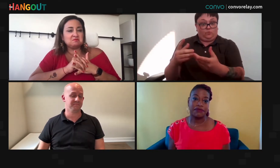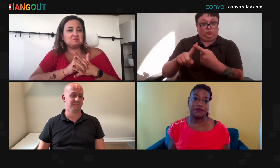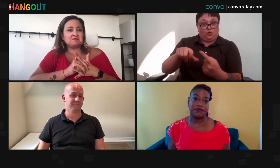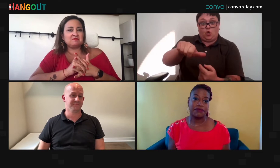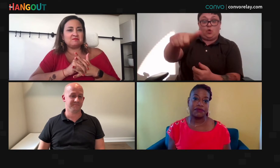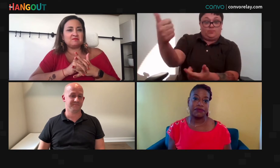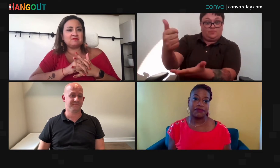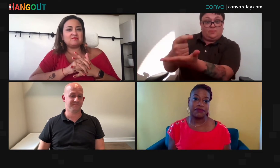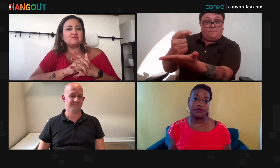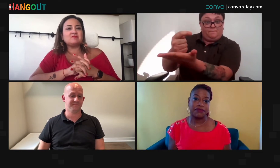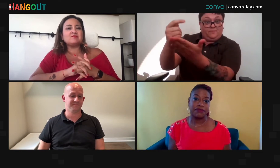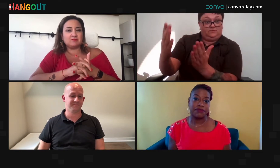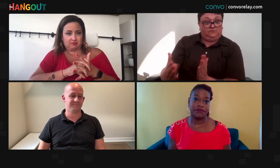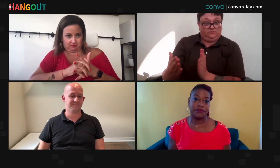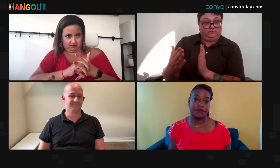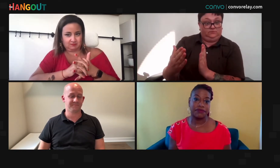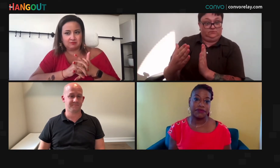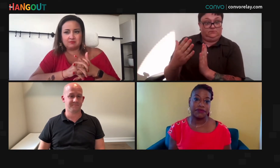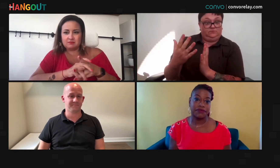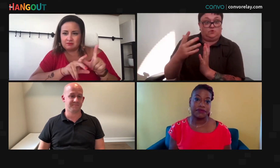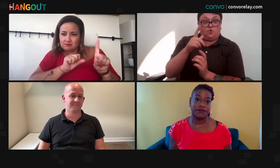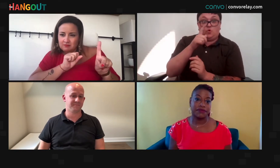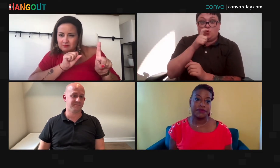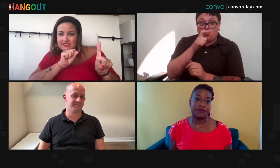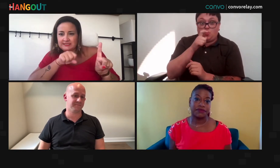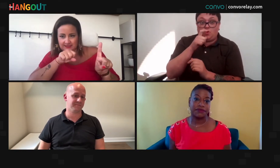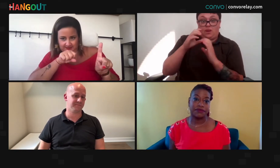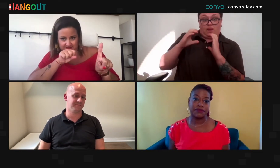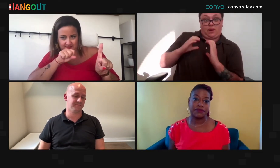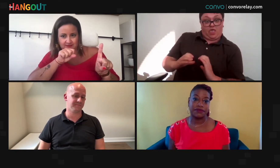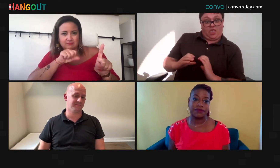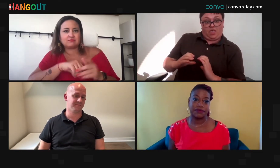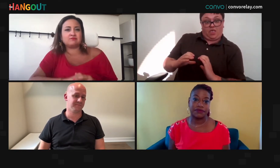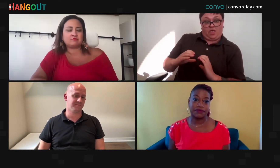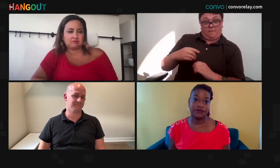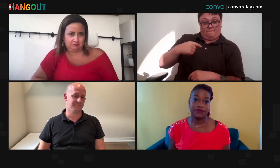This is Leesa. Do I provide therapy to other therapists?